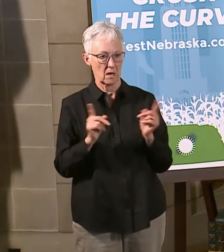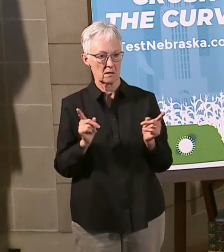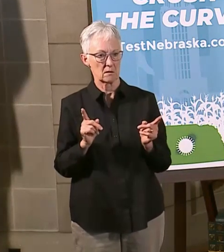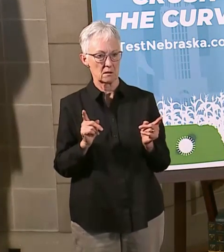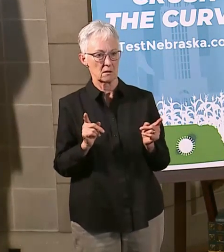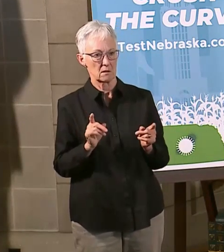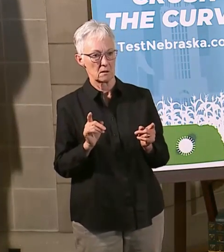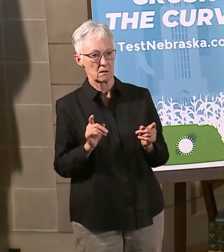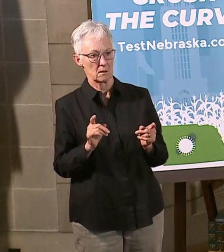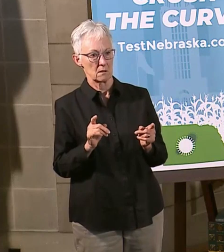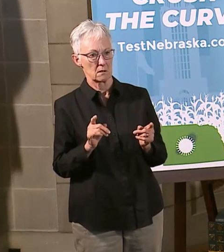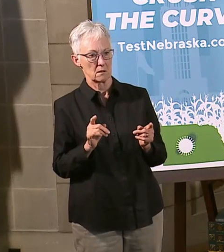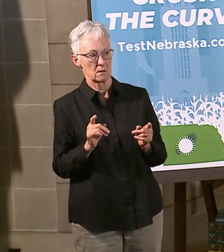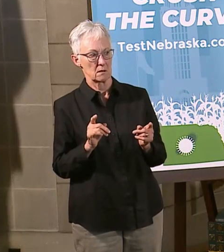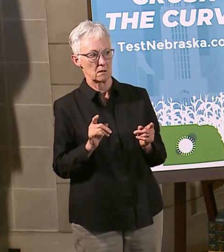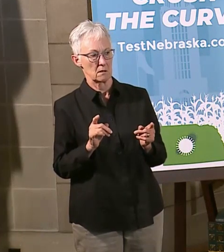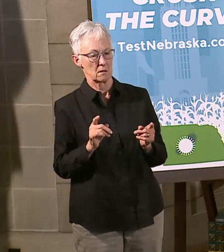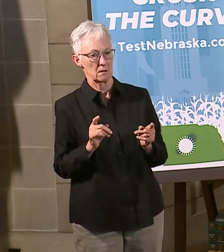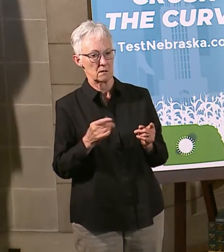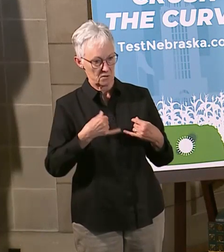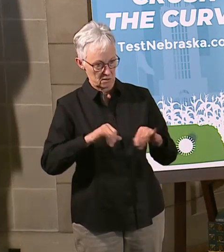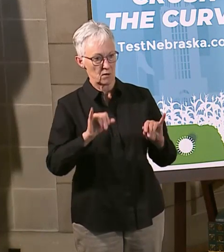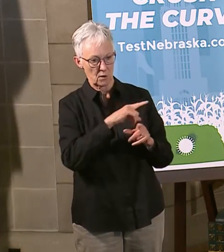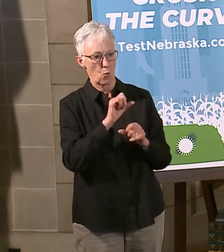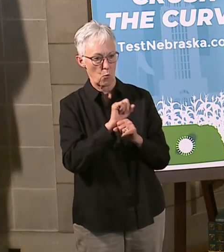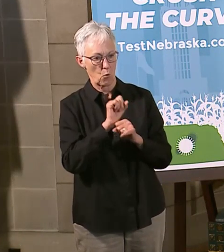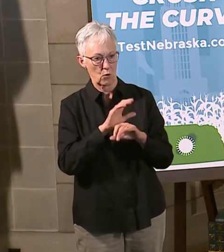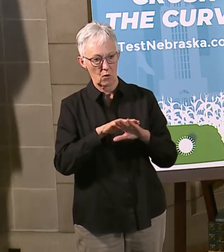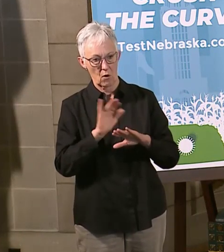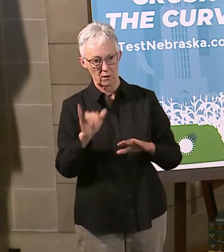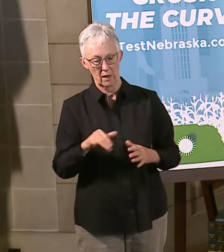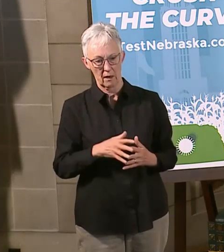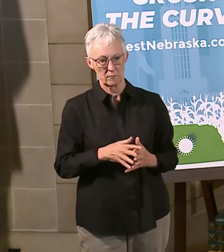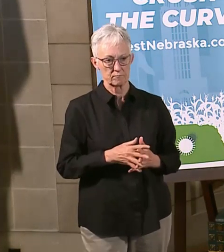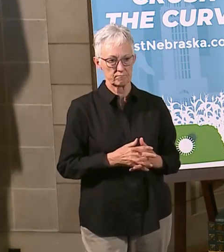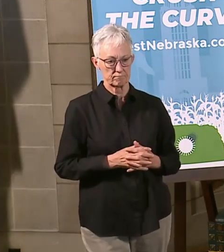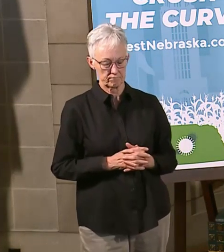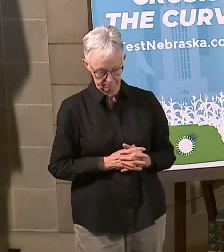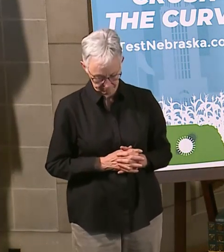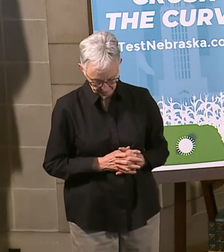in? Don Walton says, do you think meatpacking plants ought to voluntarily